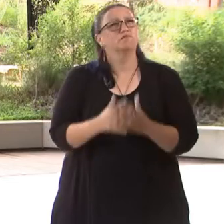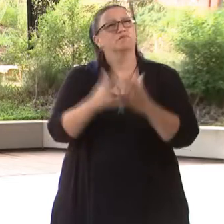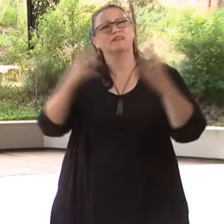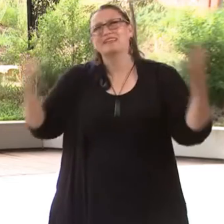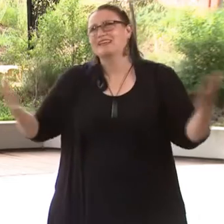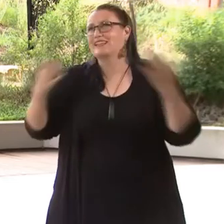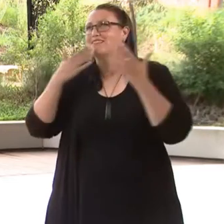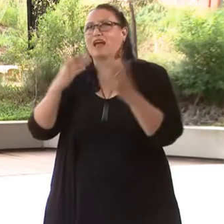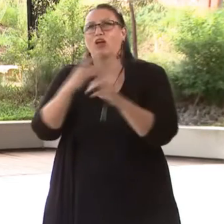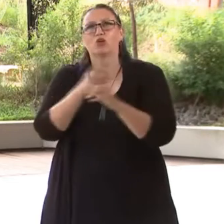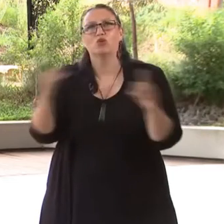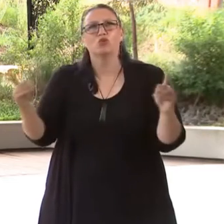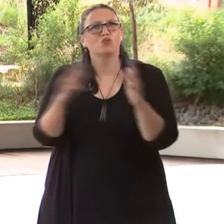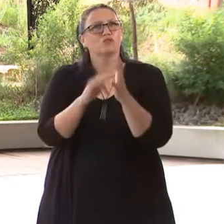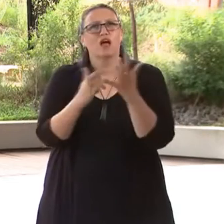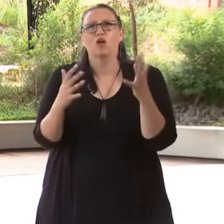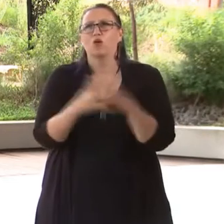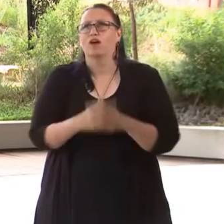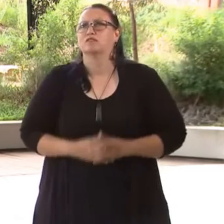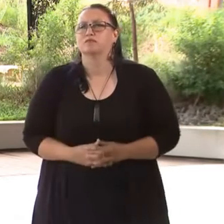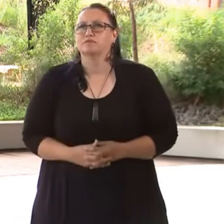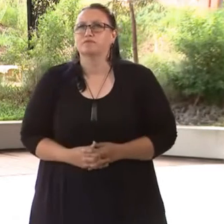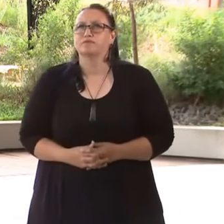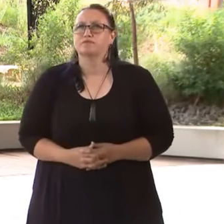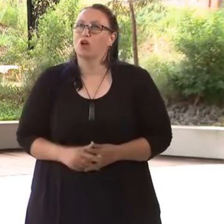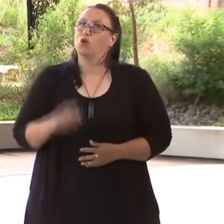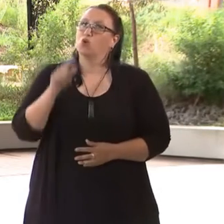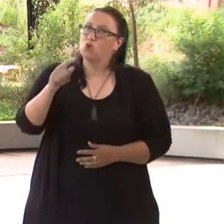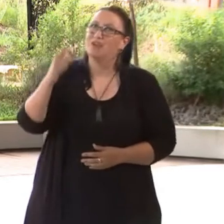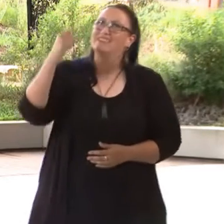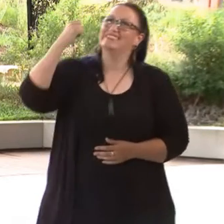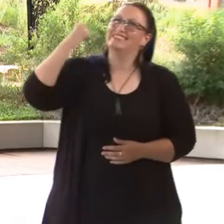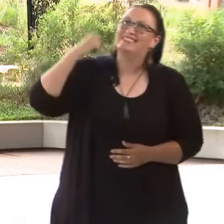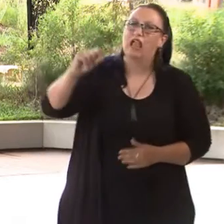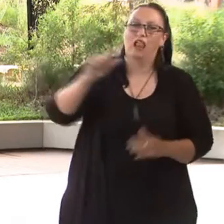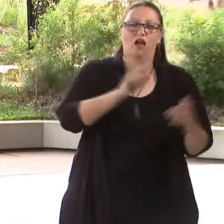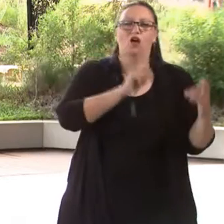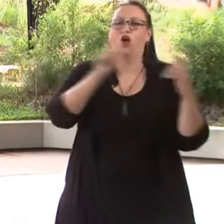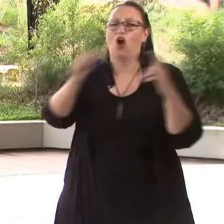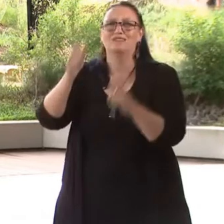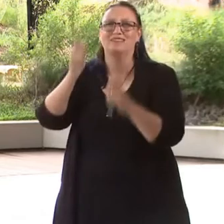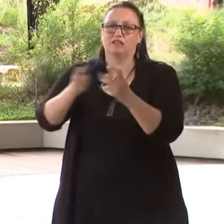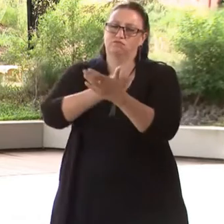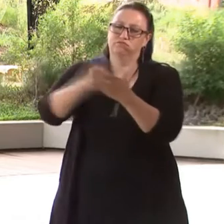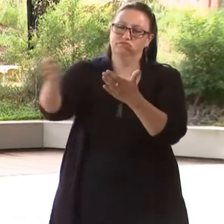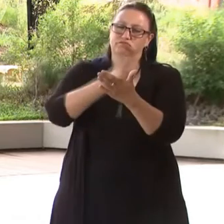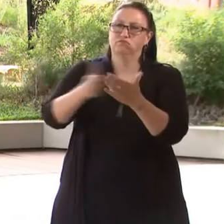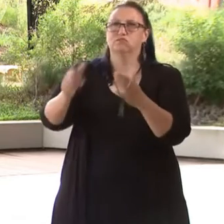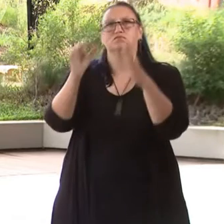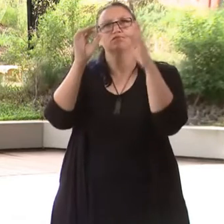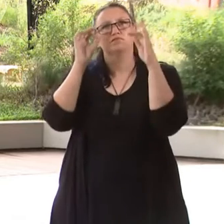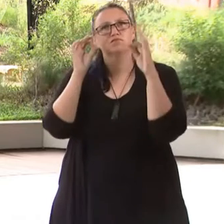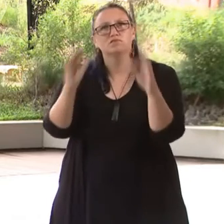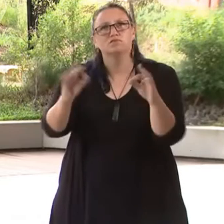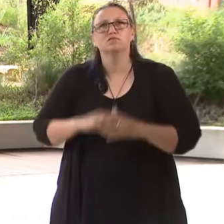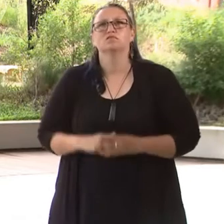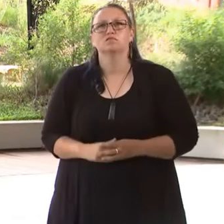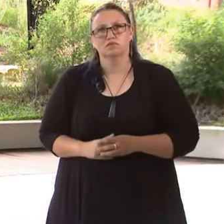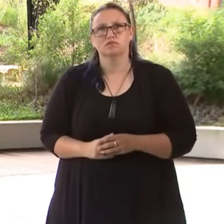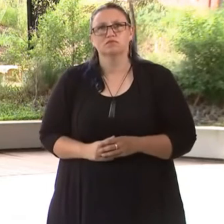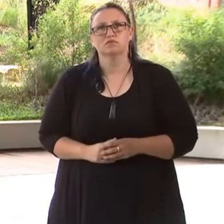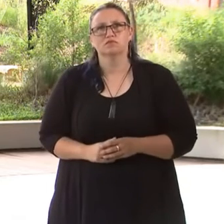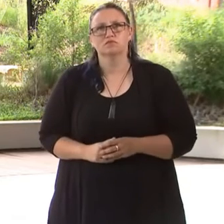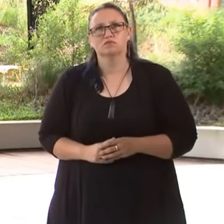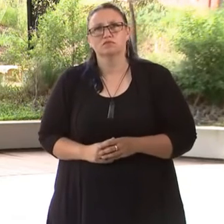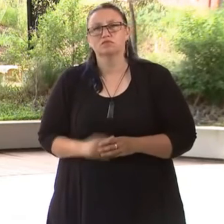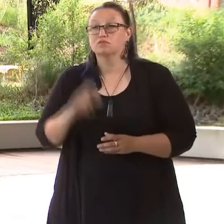we move through this phase that we continue to have those high rates of testing, be it RAT testing or PCR testing, and that